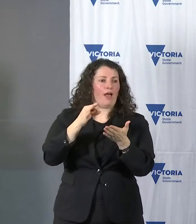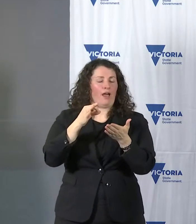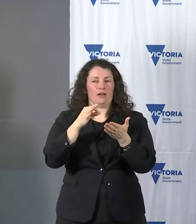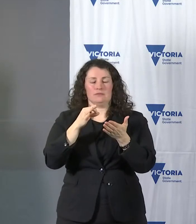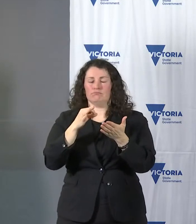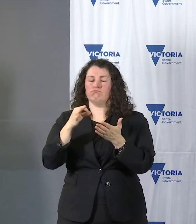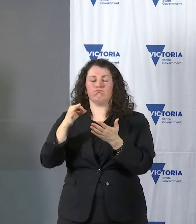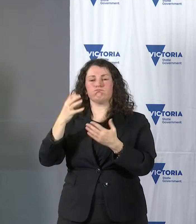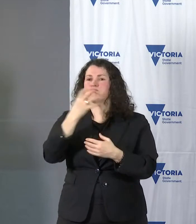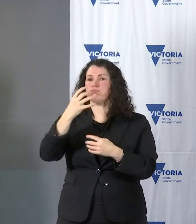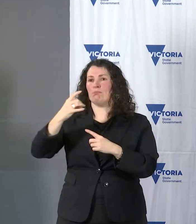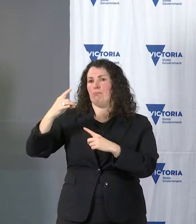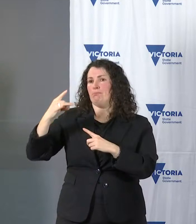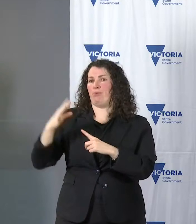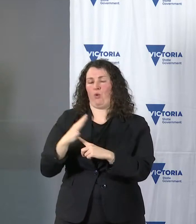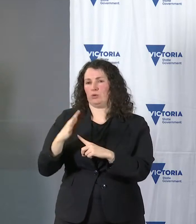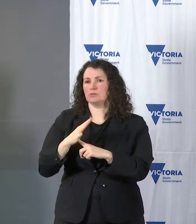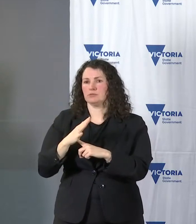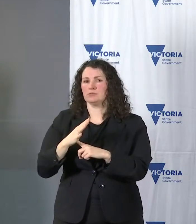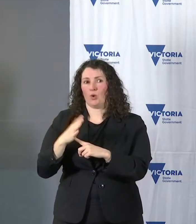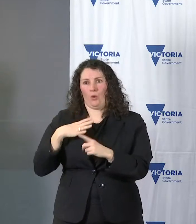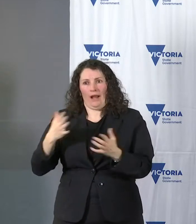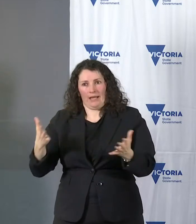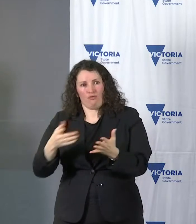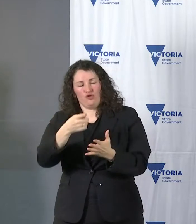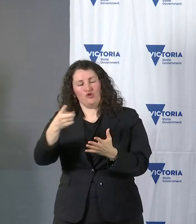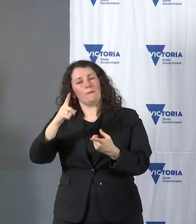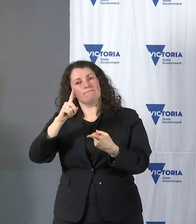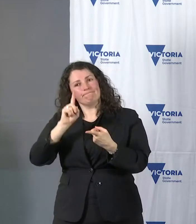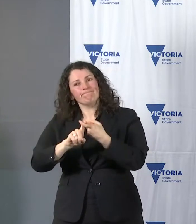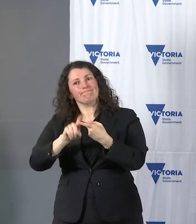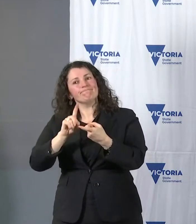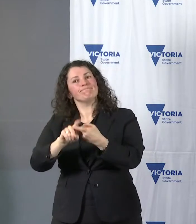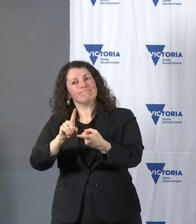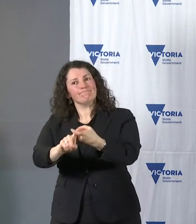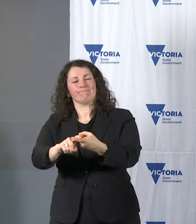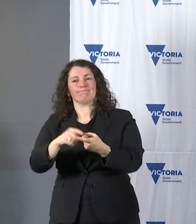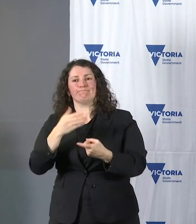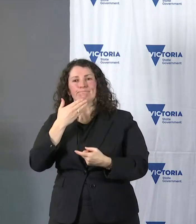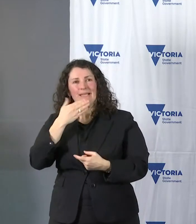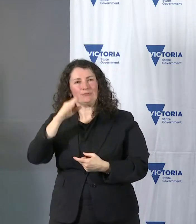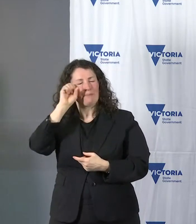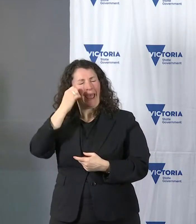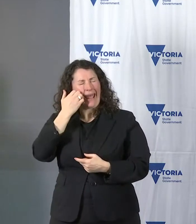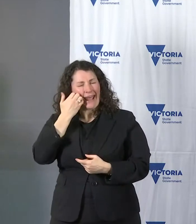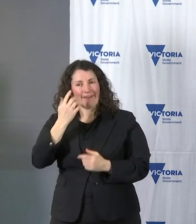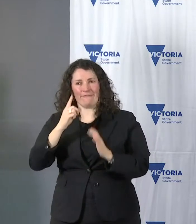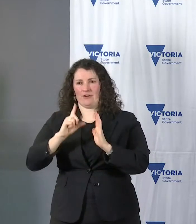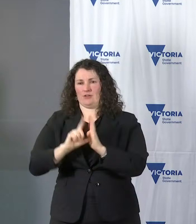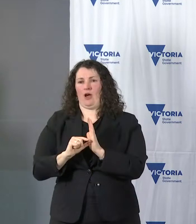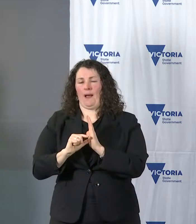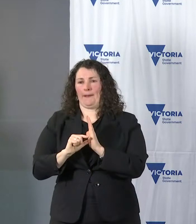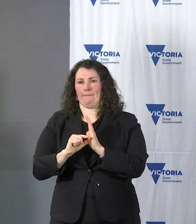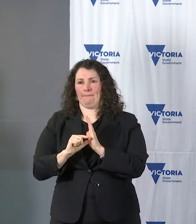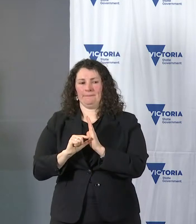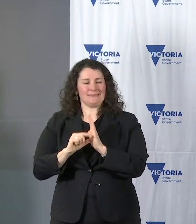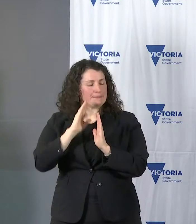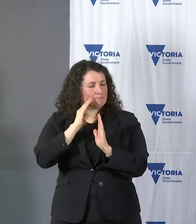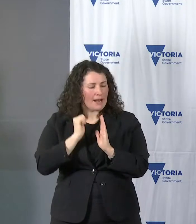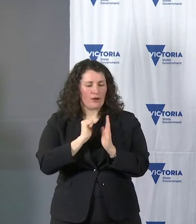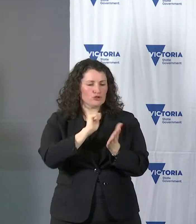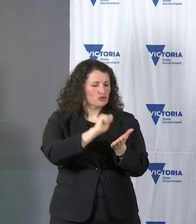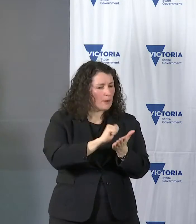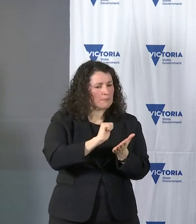state. And just to use this as an opportunity to remind all Victorians to check in everywhere,